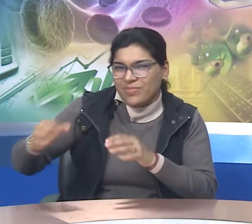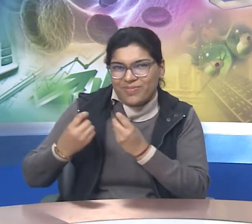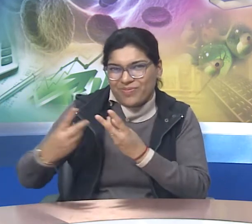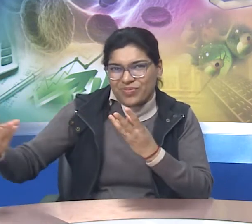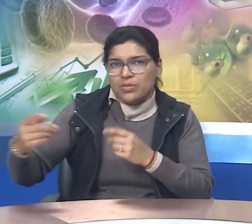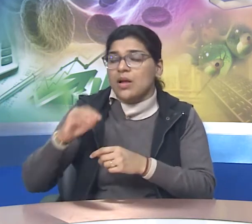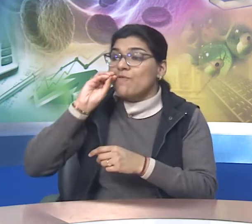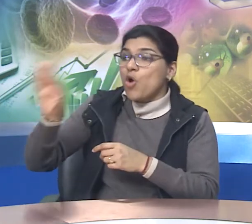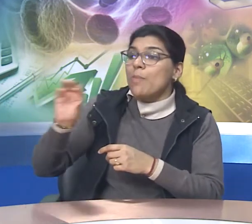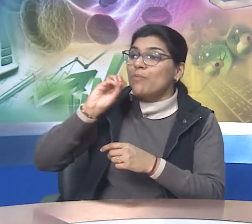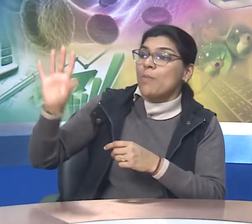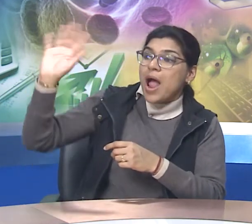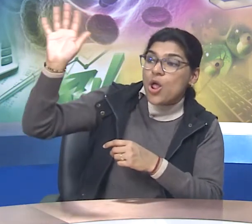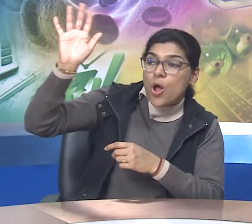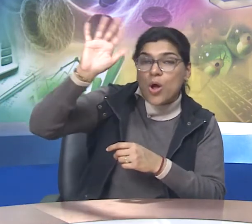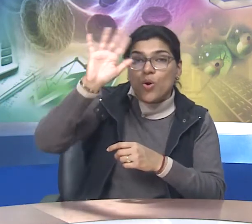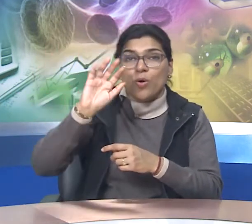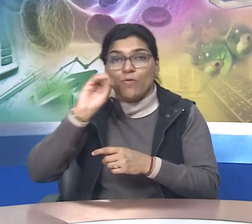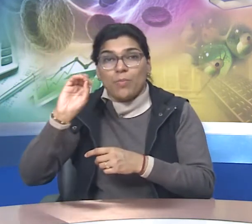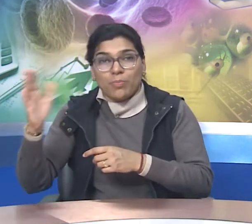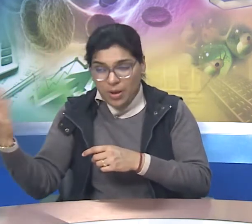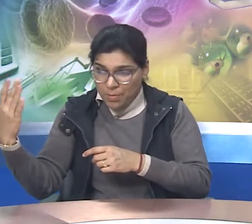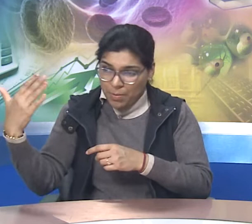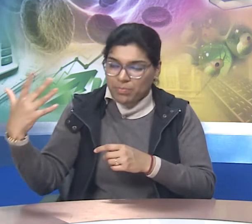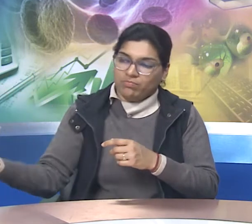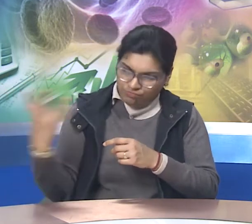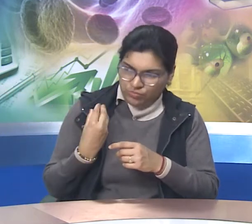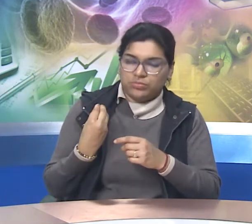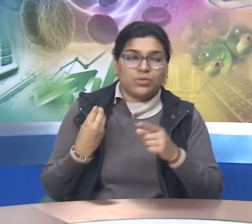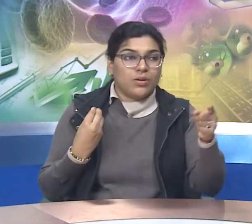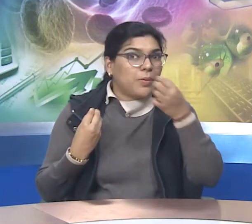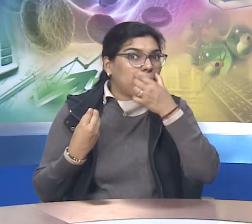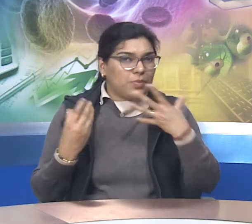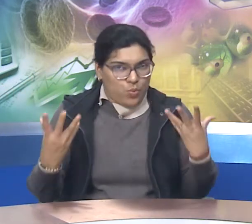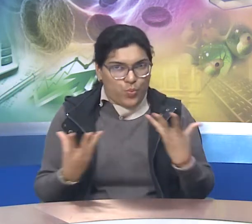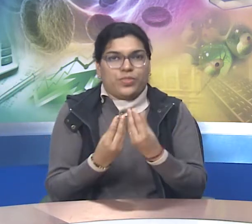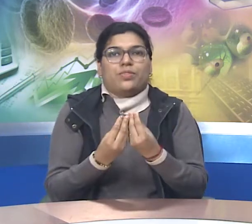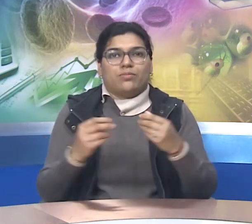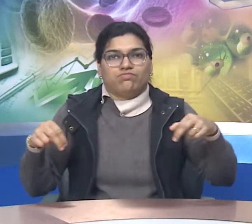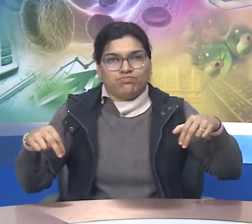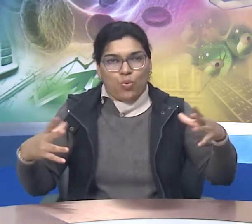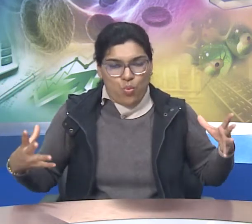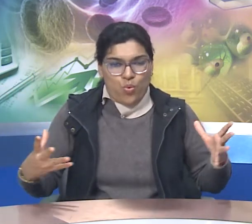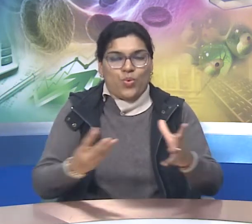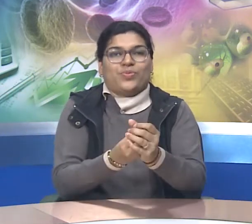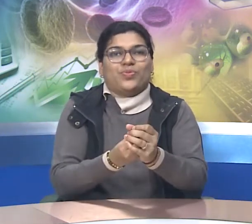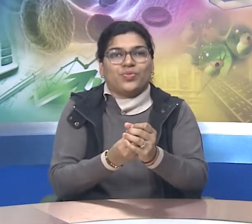Hello, I replied as a few men around him moved aside to